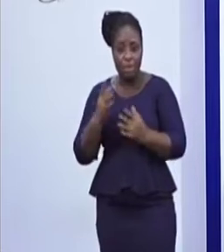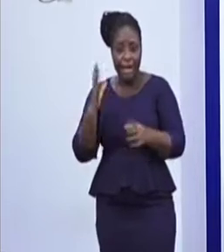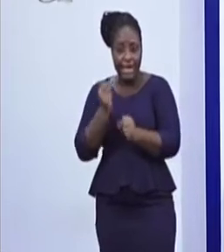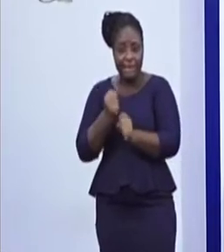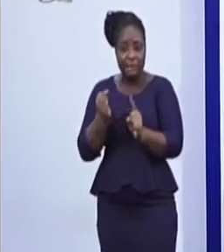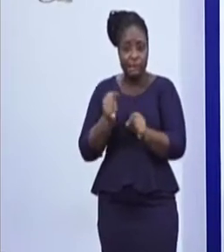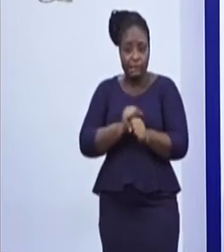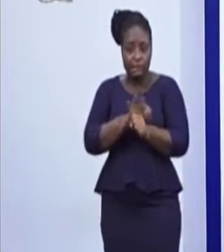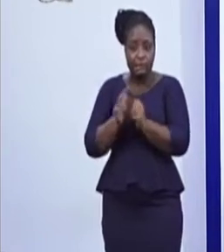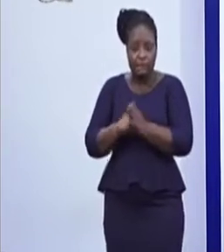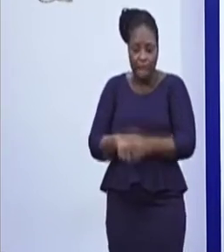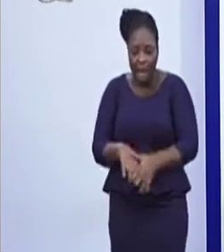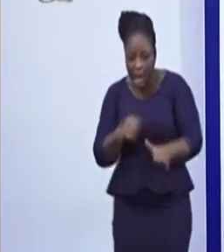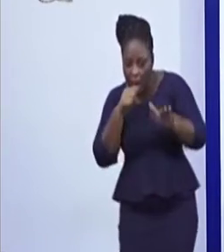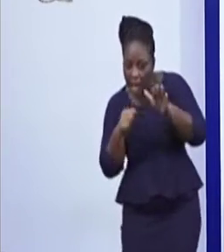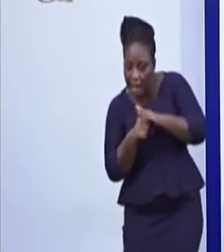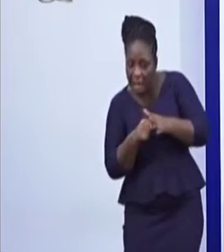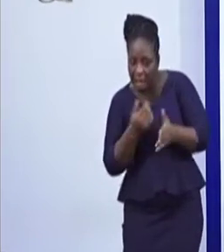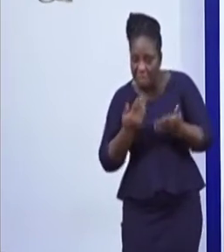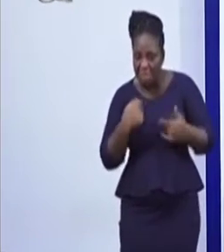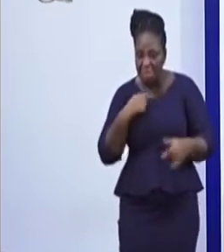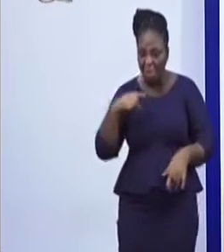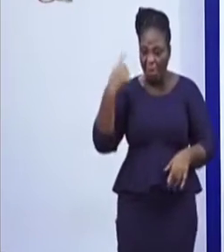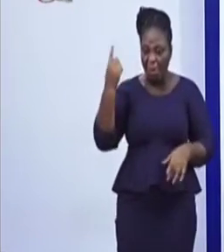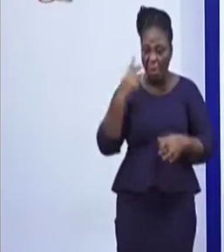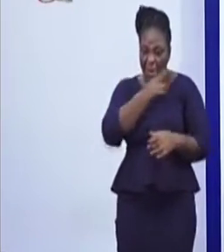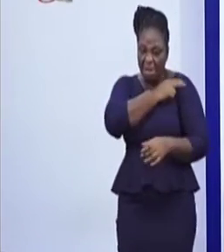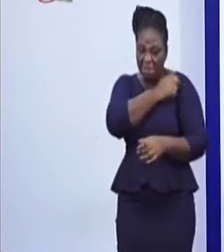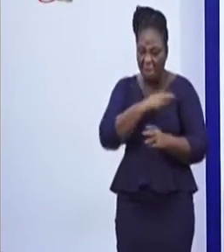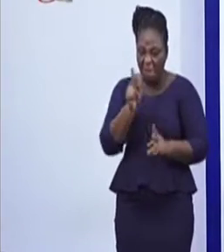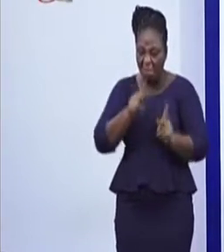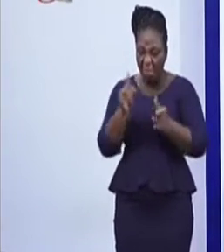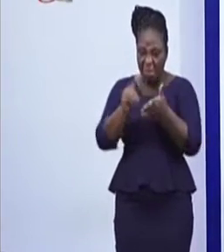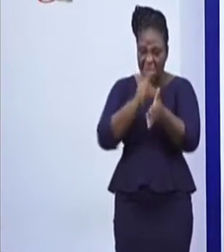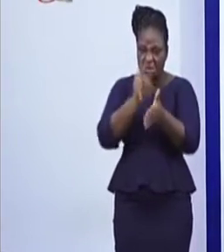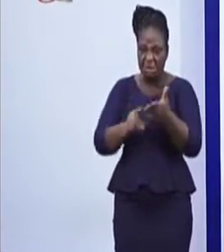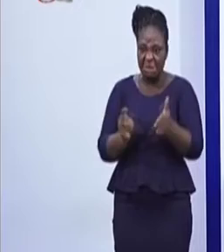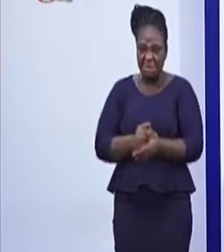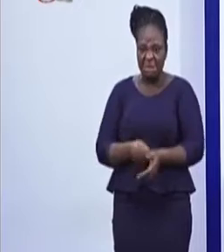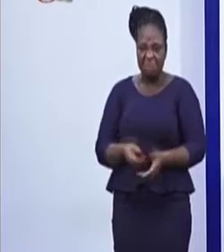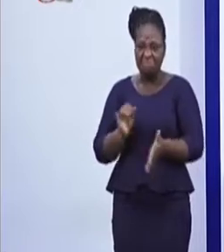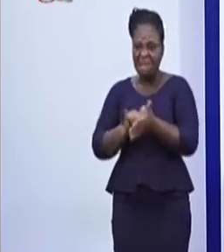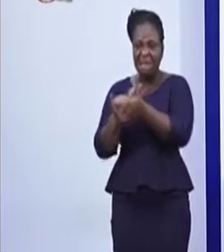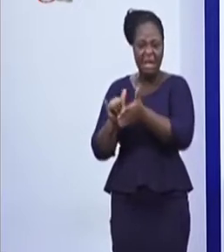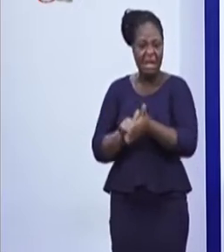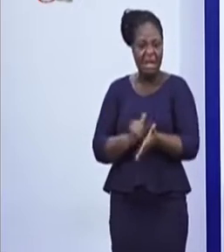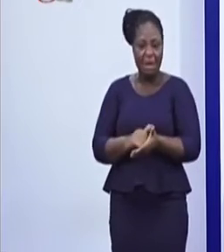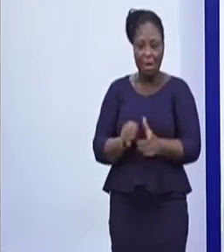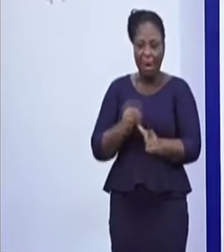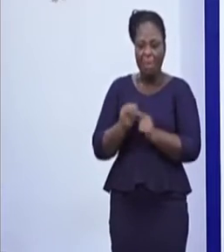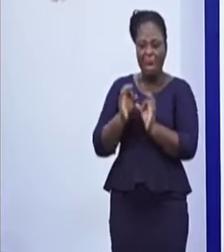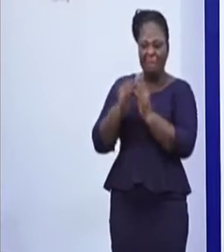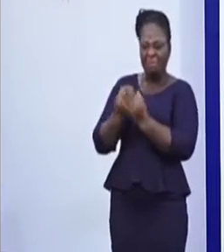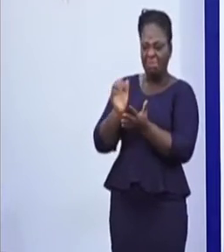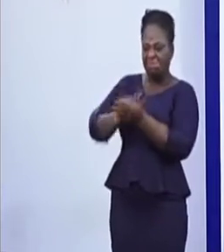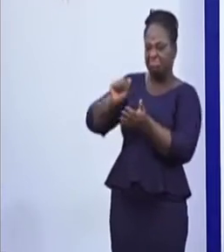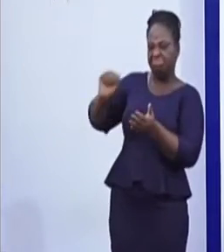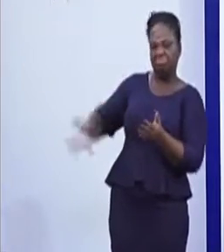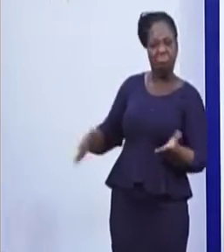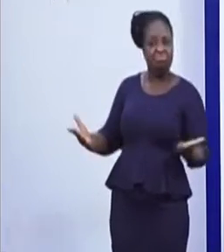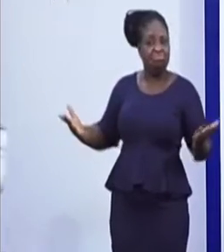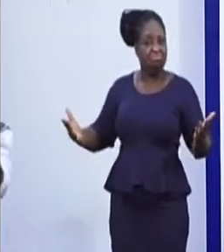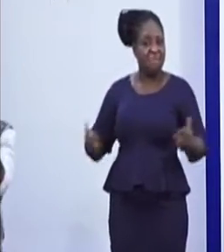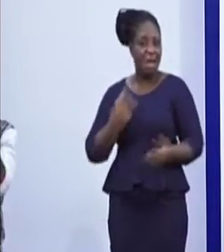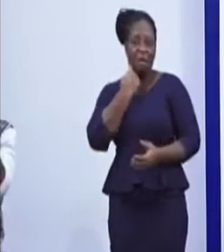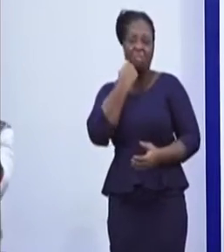disuma because ebia obeko hospital ye beje na to ho ebia no nsiesie nechi anase nebusuafopo recently me